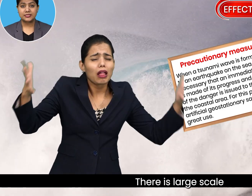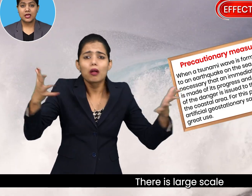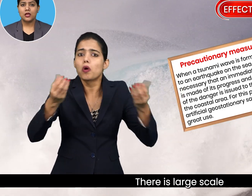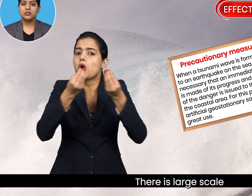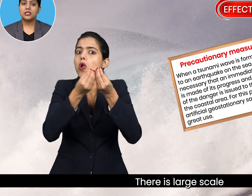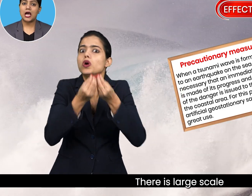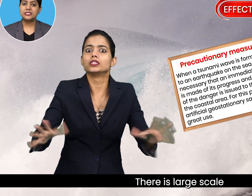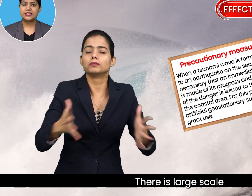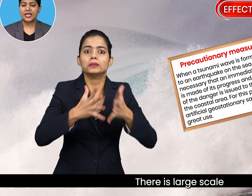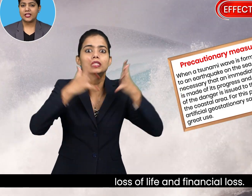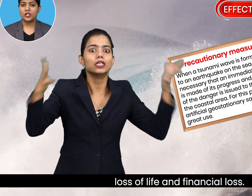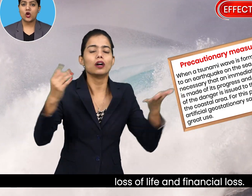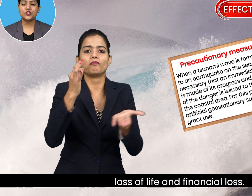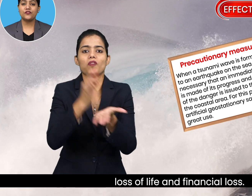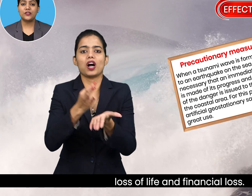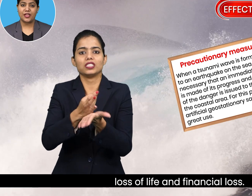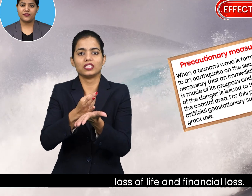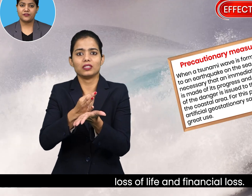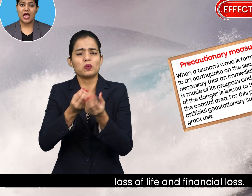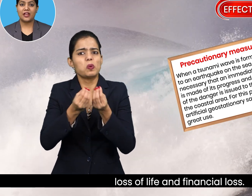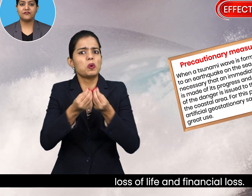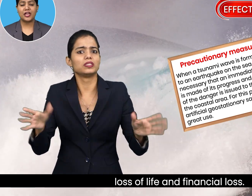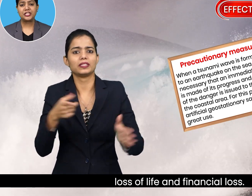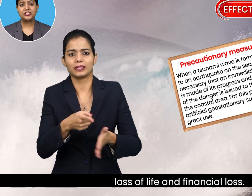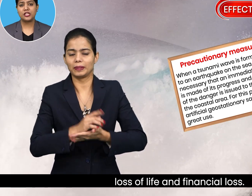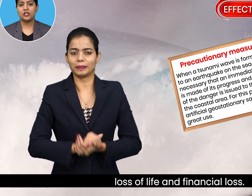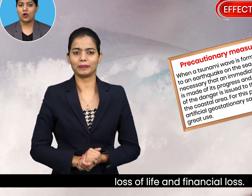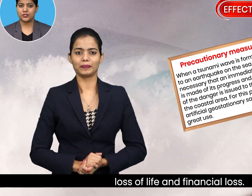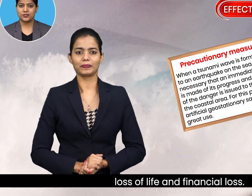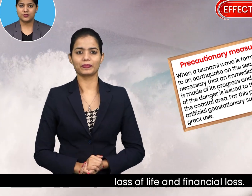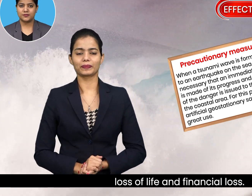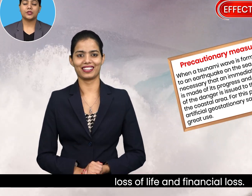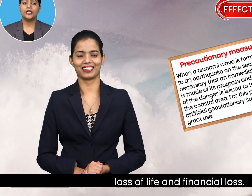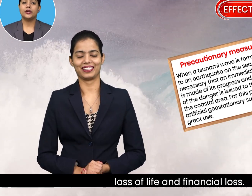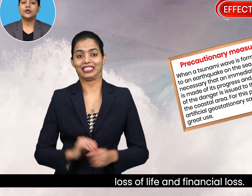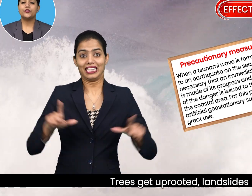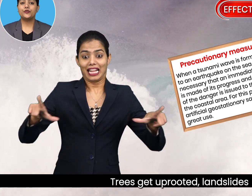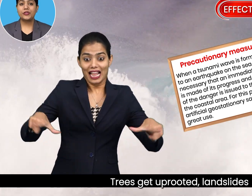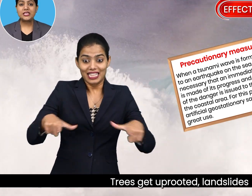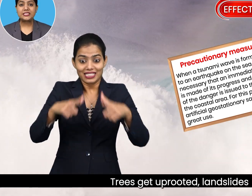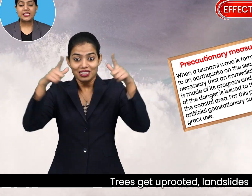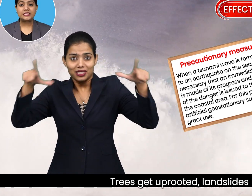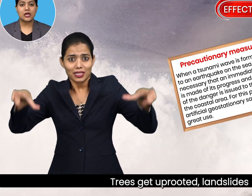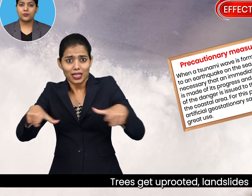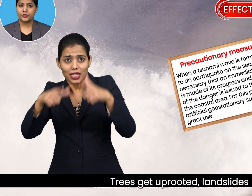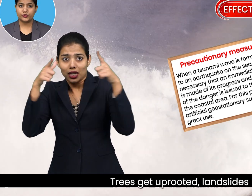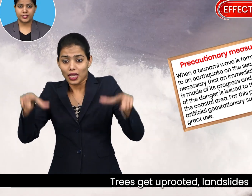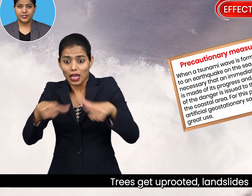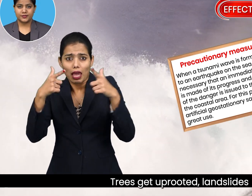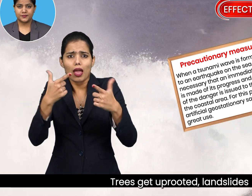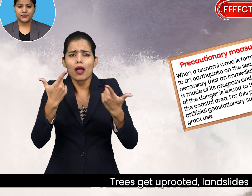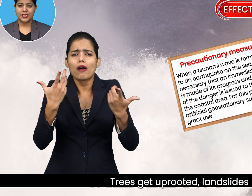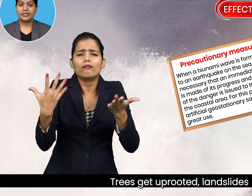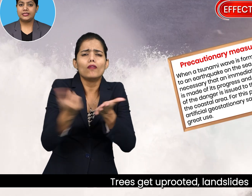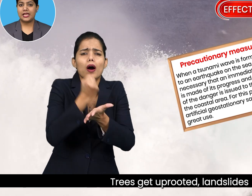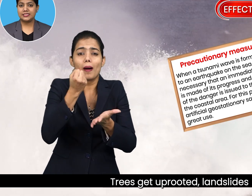There is large-scale loss of life and financial loss. Trees get